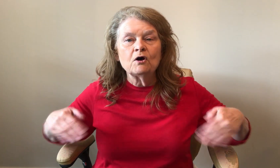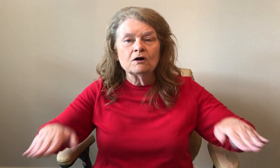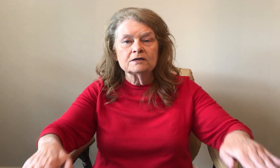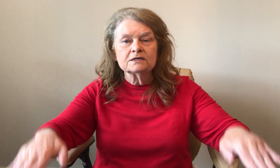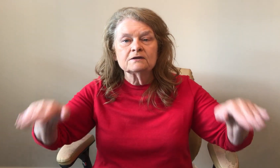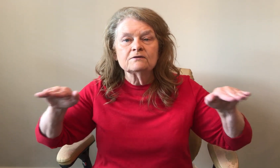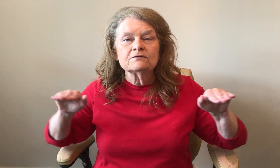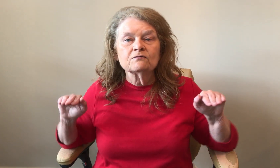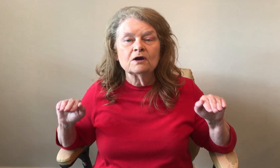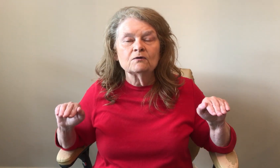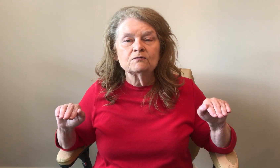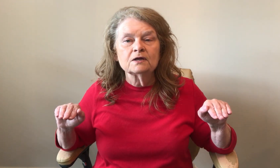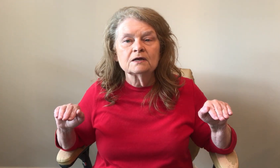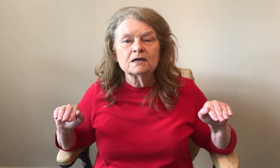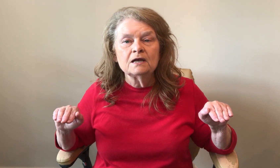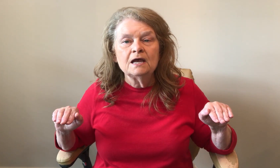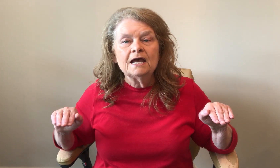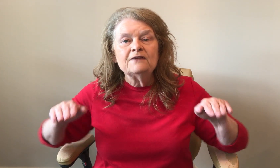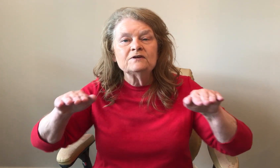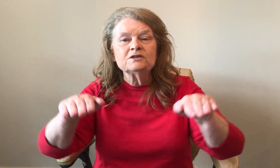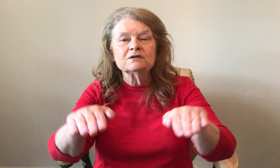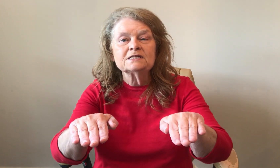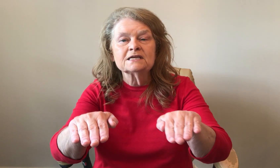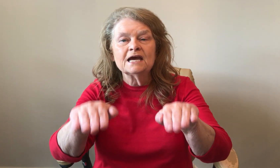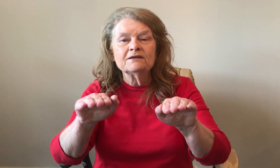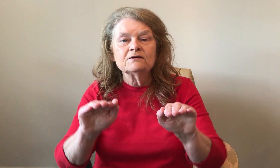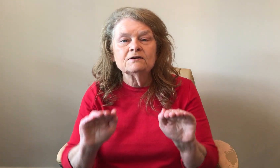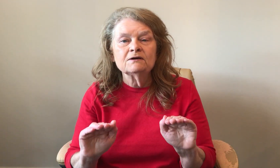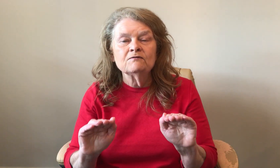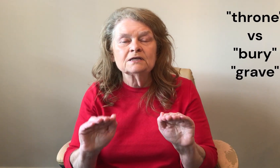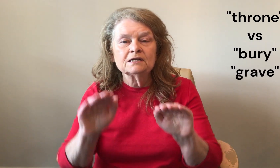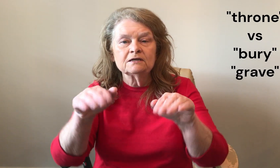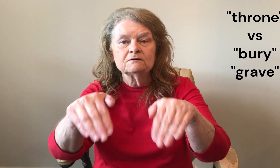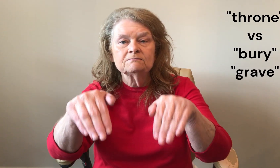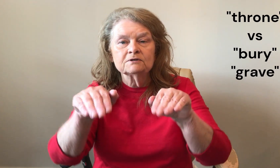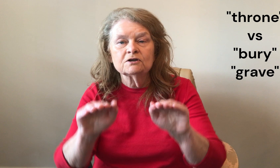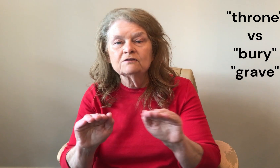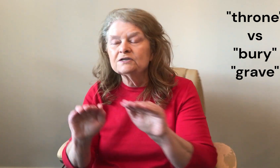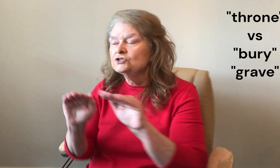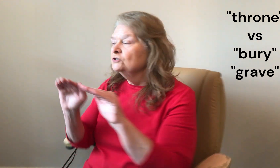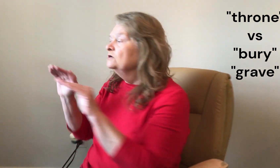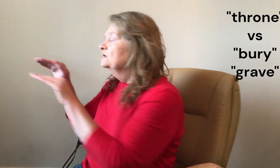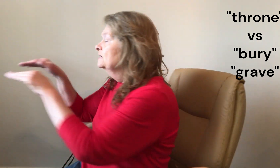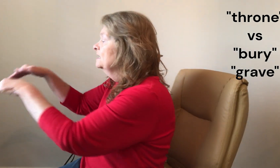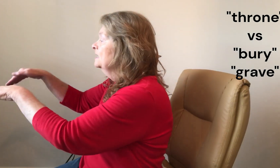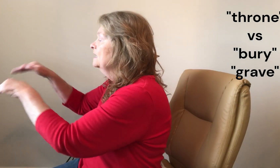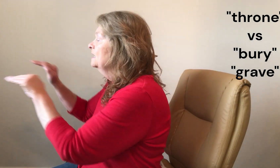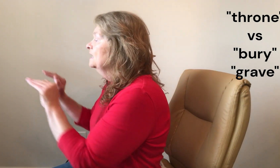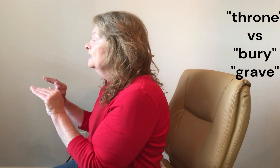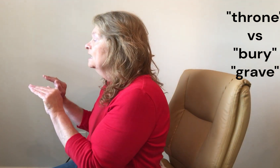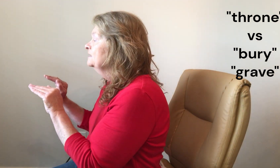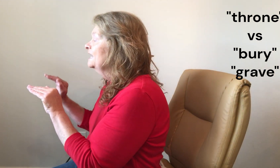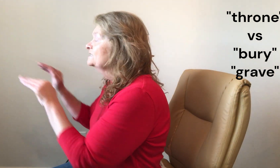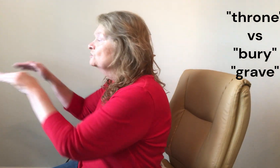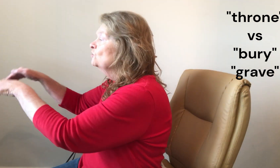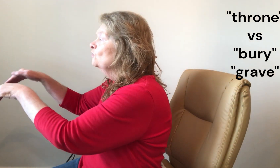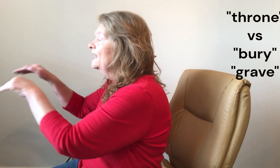apart. Throne. If you do it together with a little curvature, that's